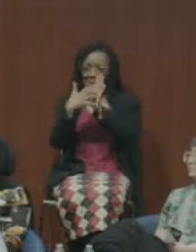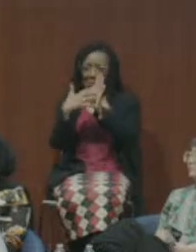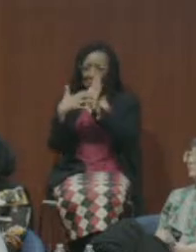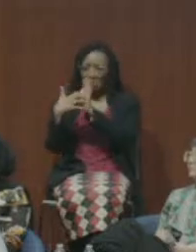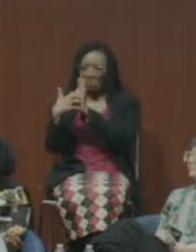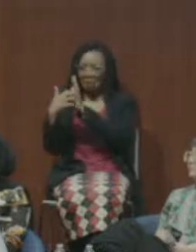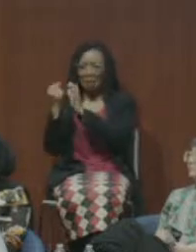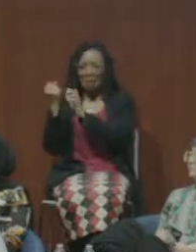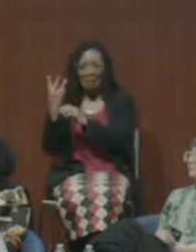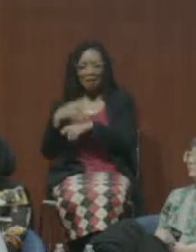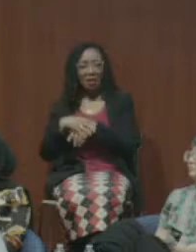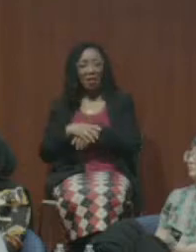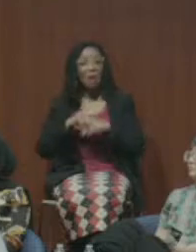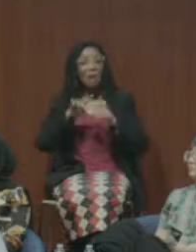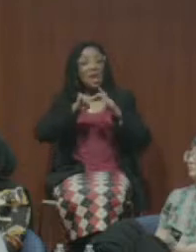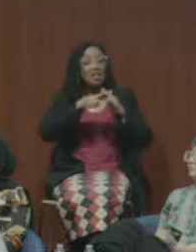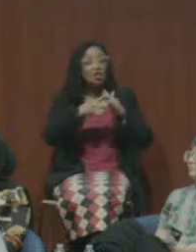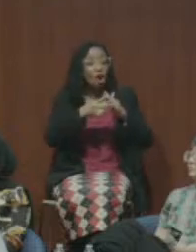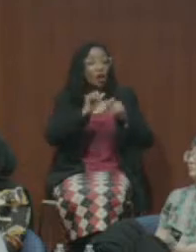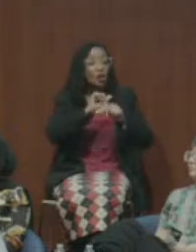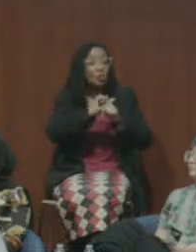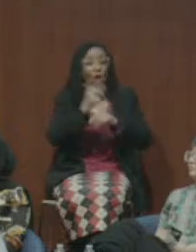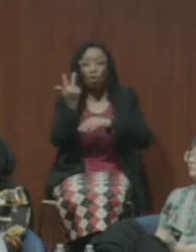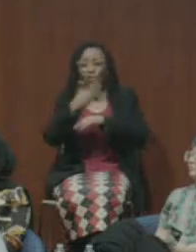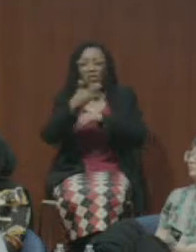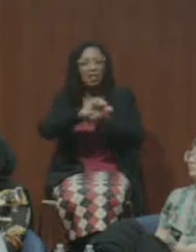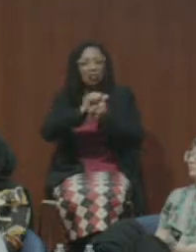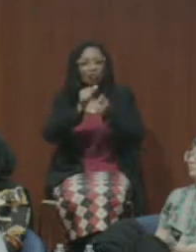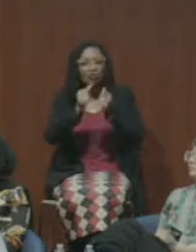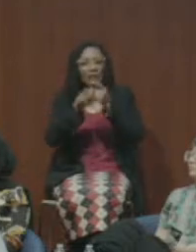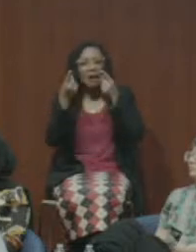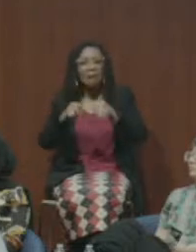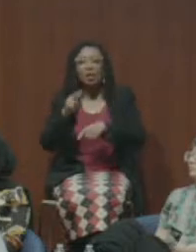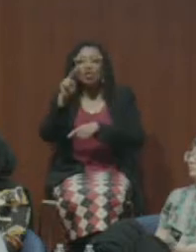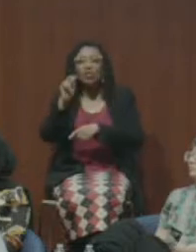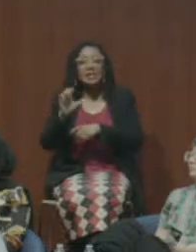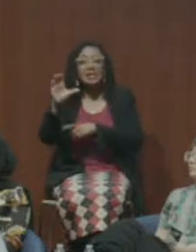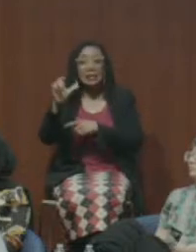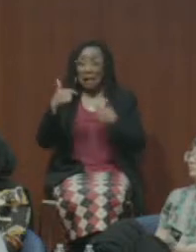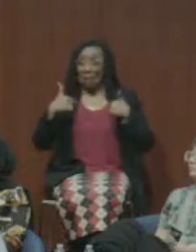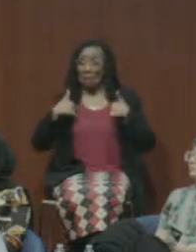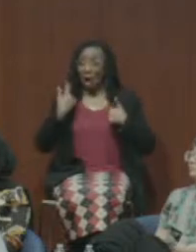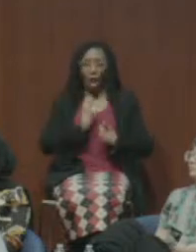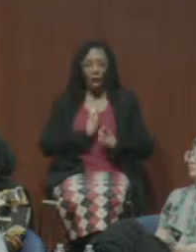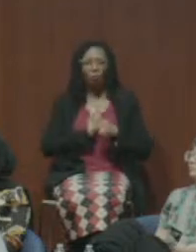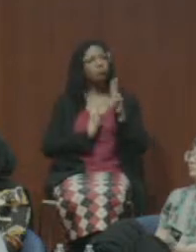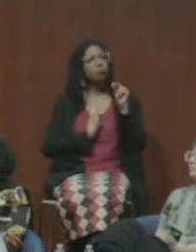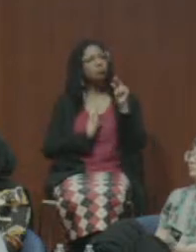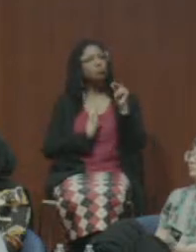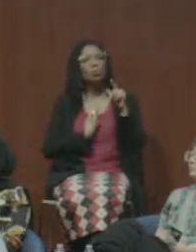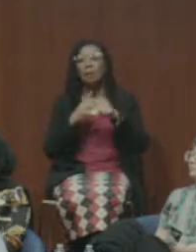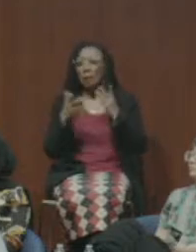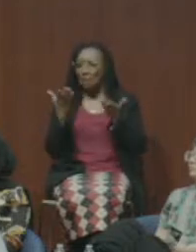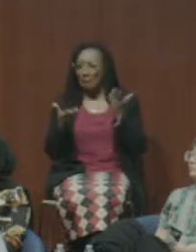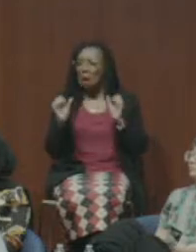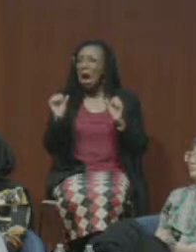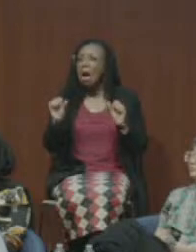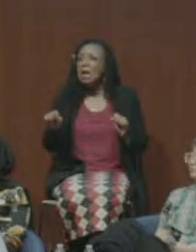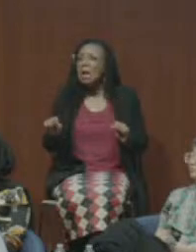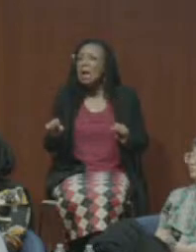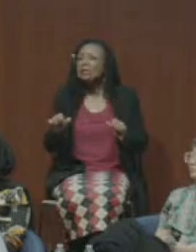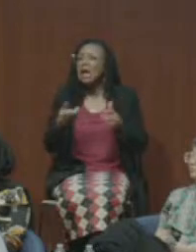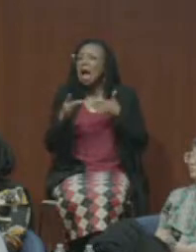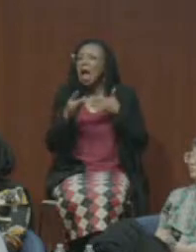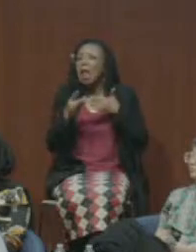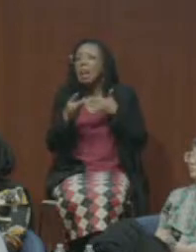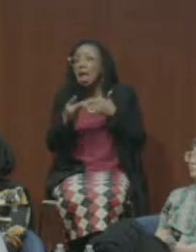Within 3 years of starting this work, there was major change in New York City. And I can't say I did it alone. Maybe we can say that I was the